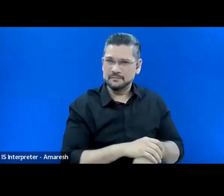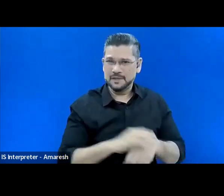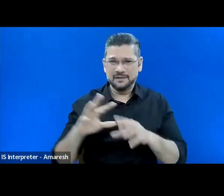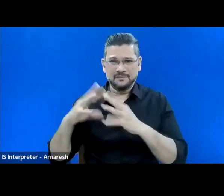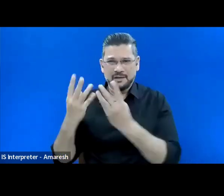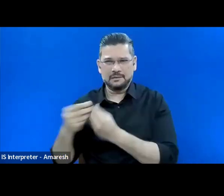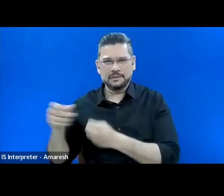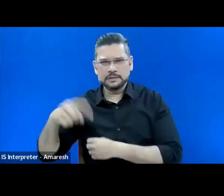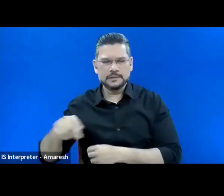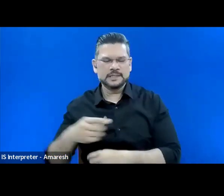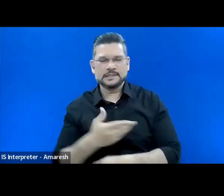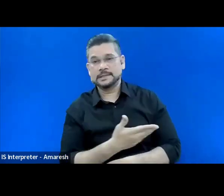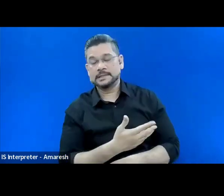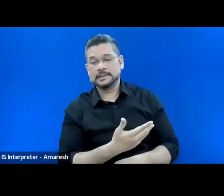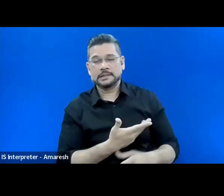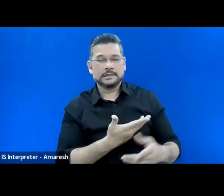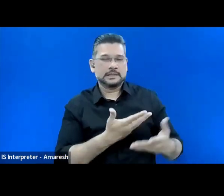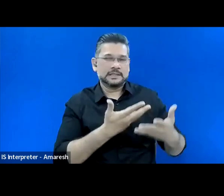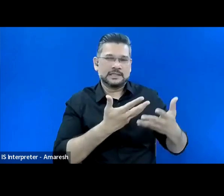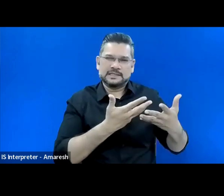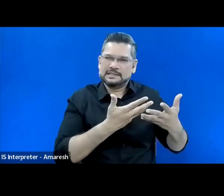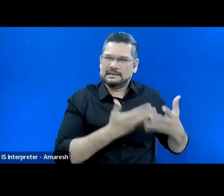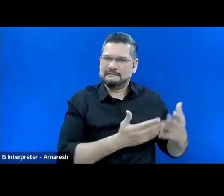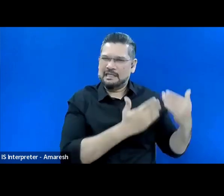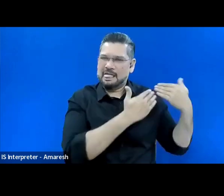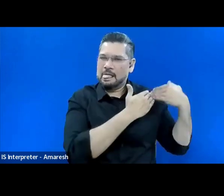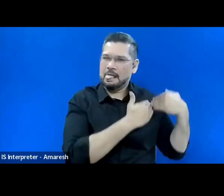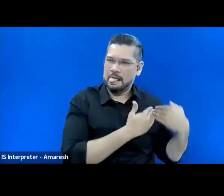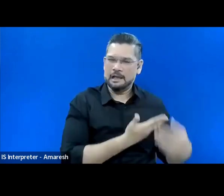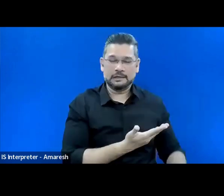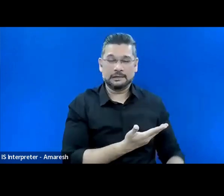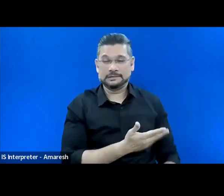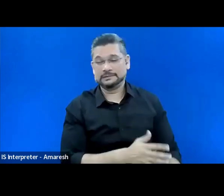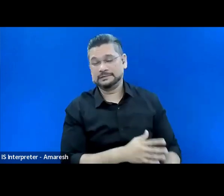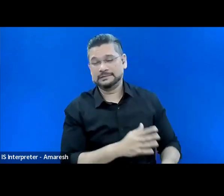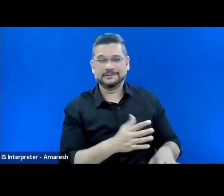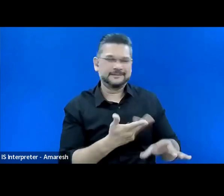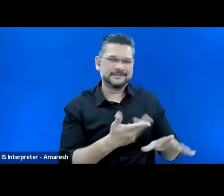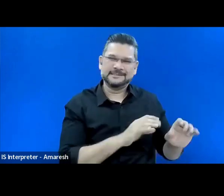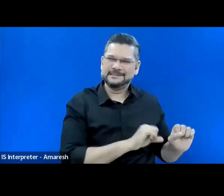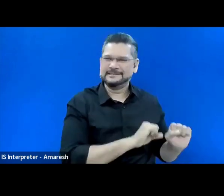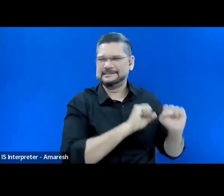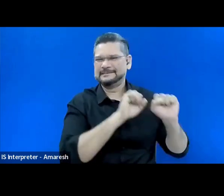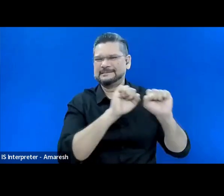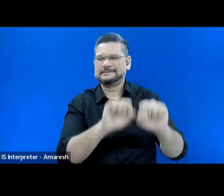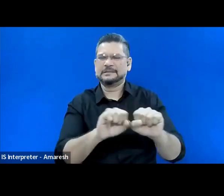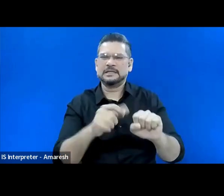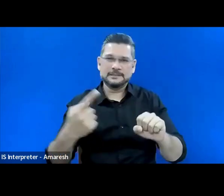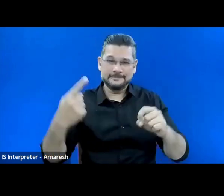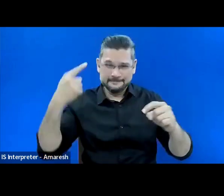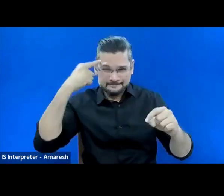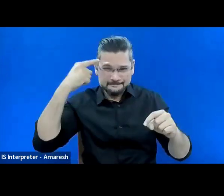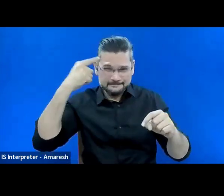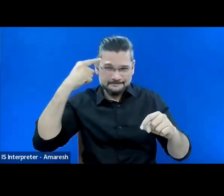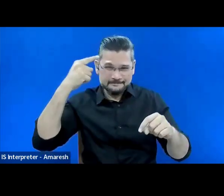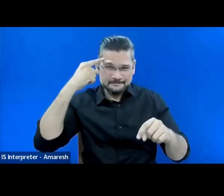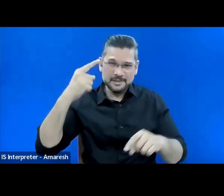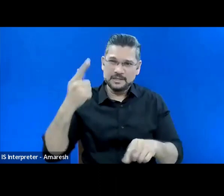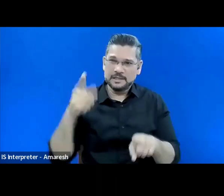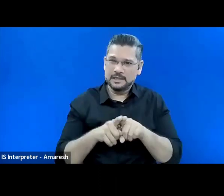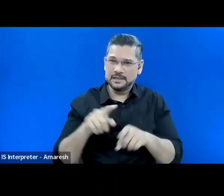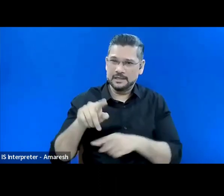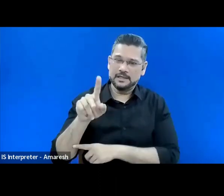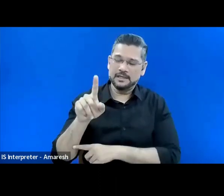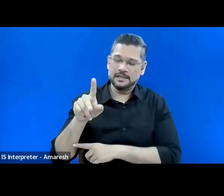them, and we are forced to take psychiatric treatments, which make us numb and weaker, not only mentally, but also